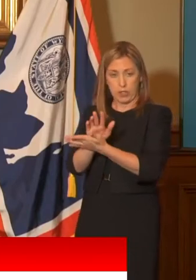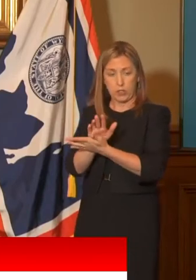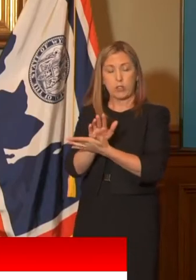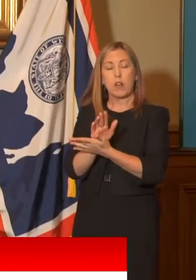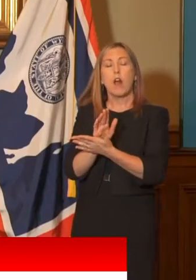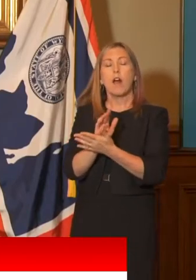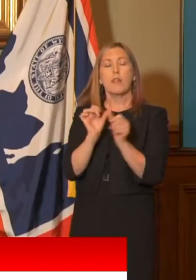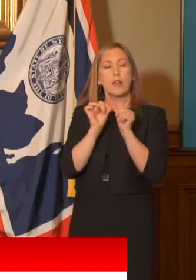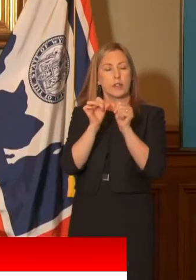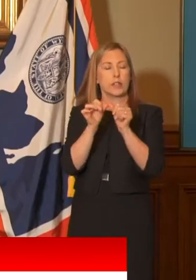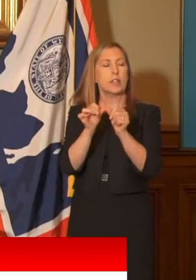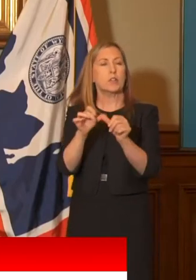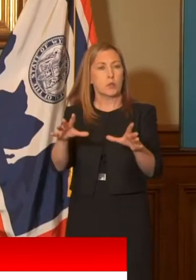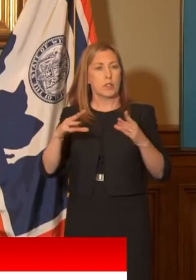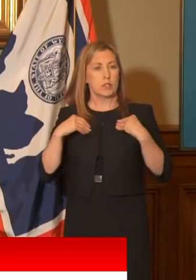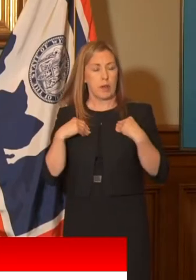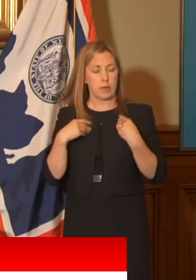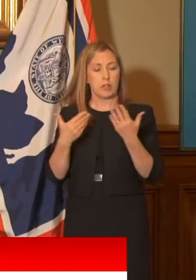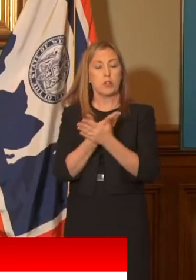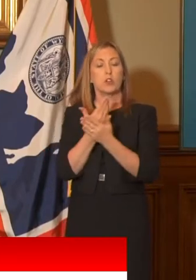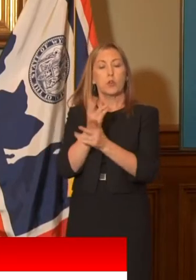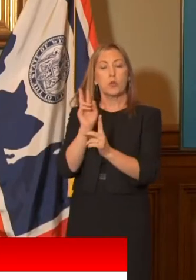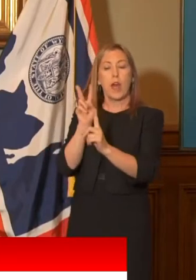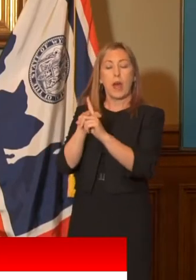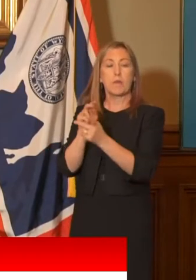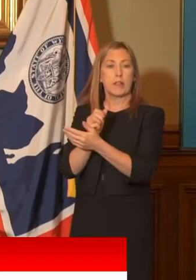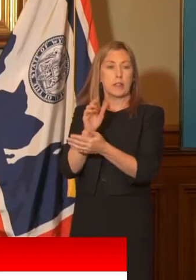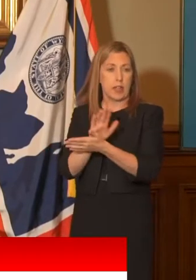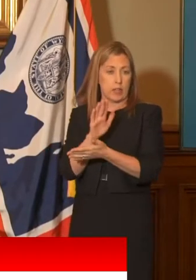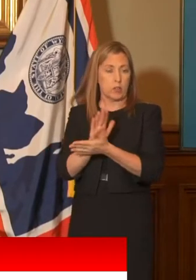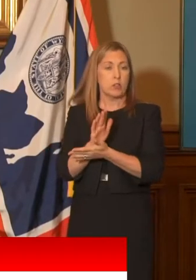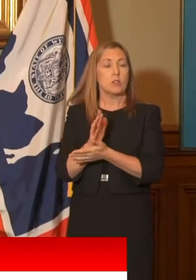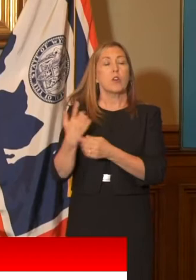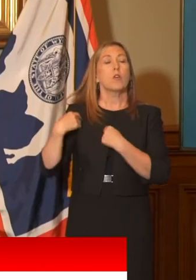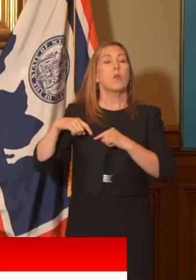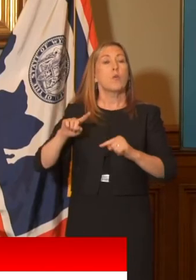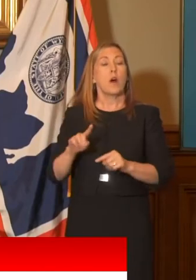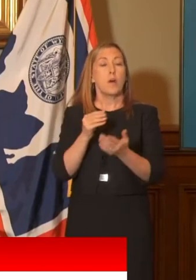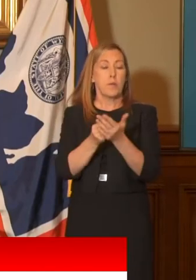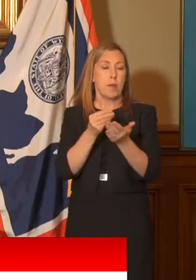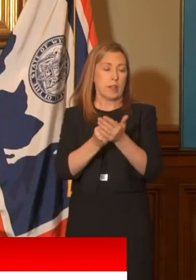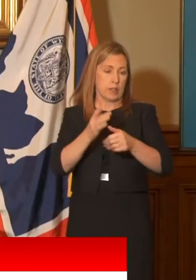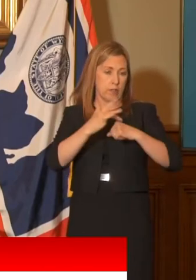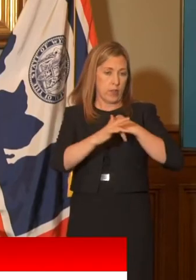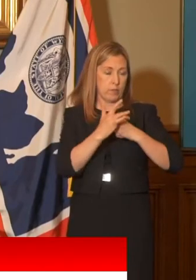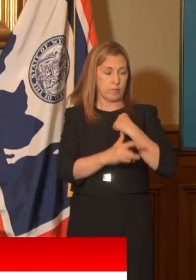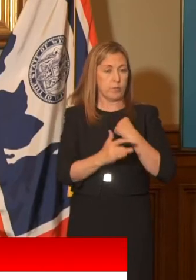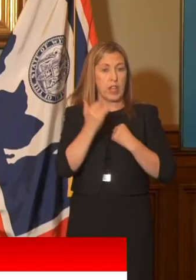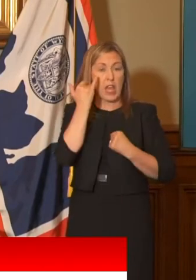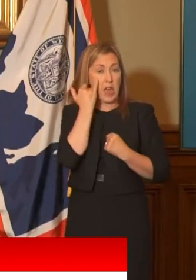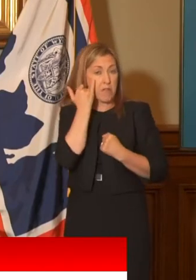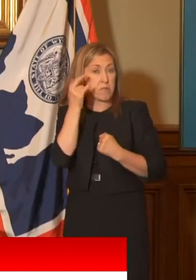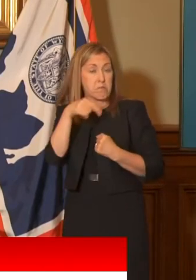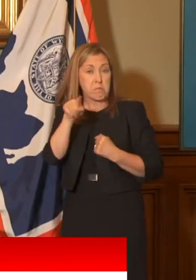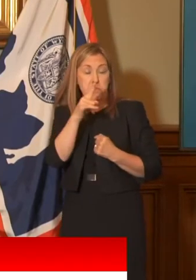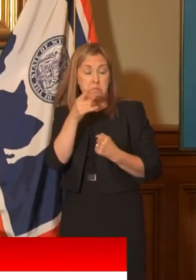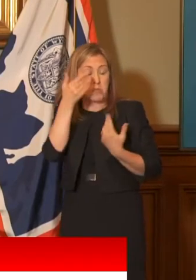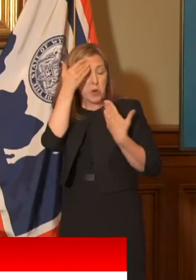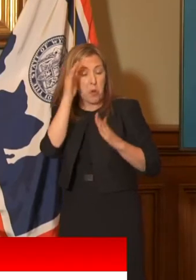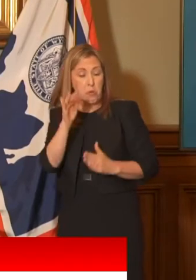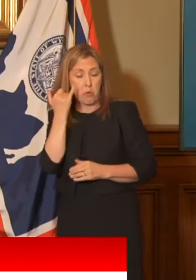accepting new applications while funds remain available, and there are funds available. If you are unsure whether your